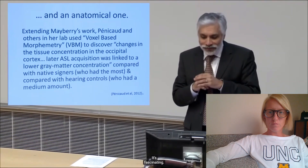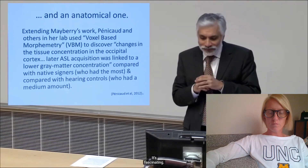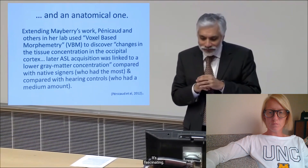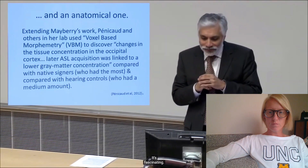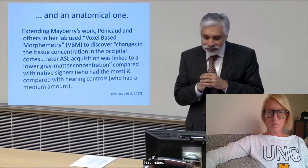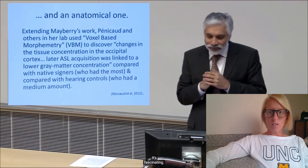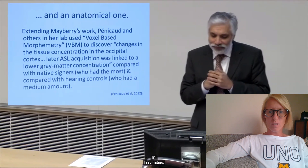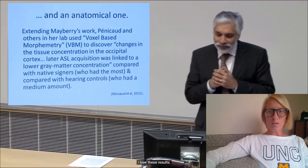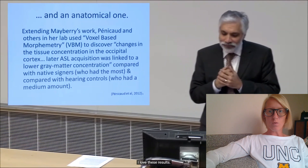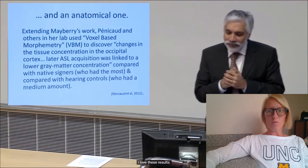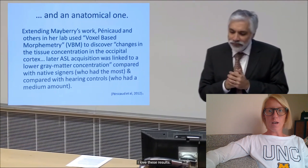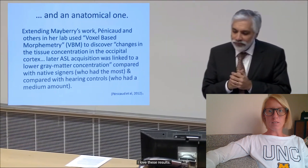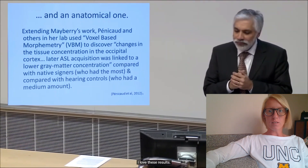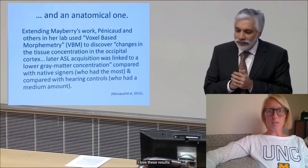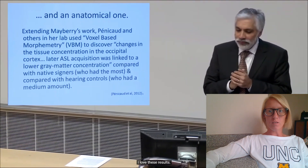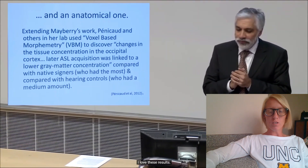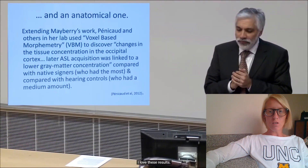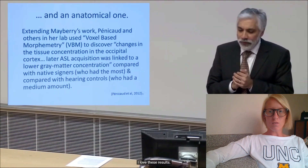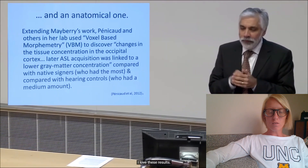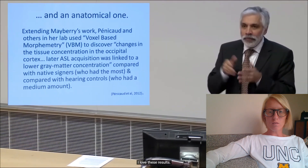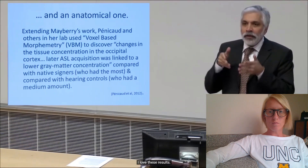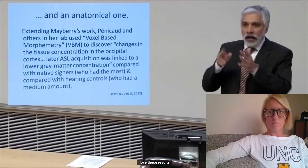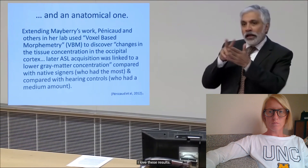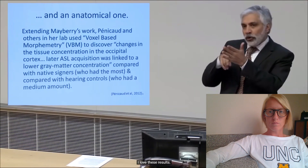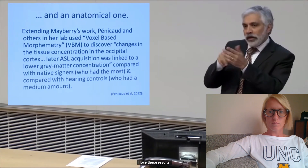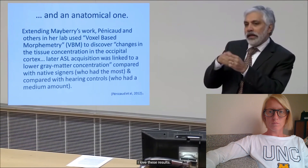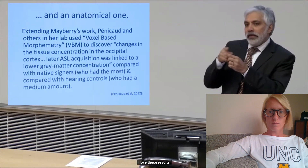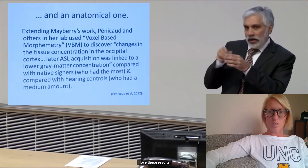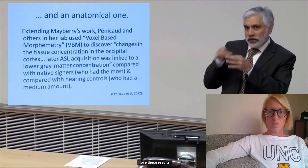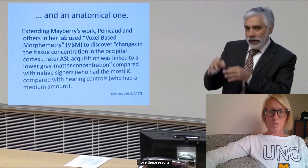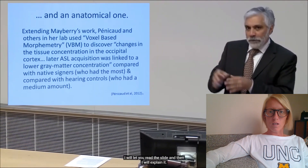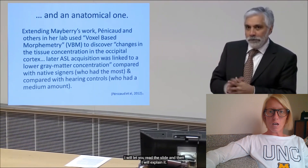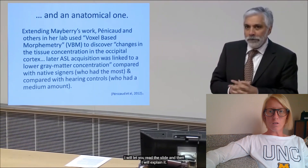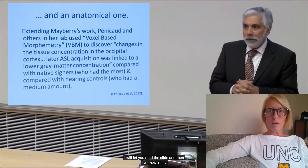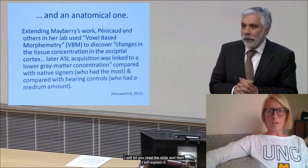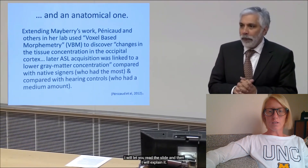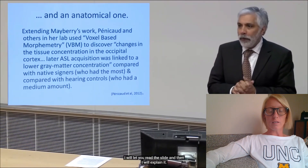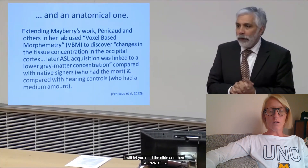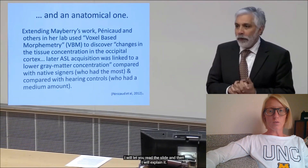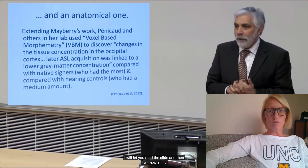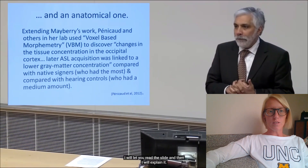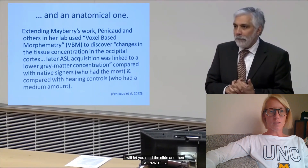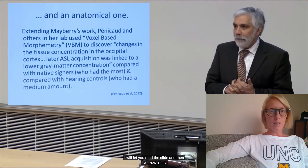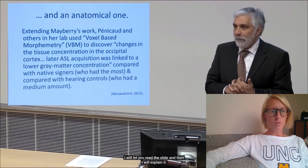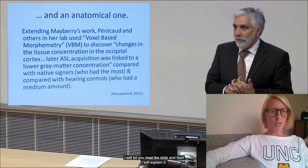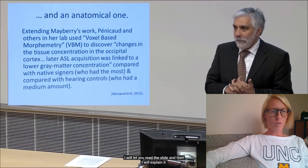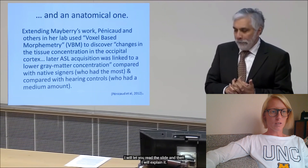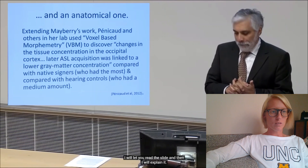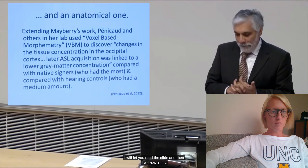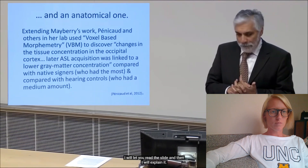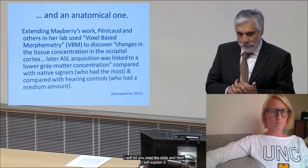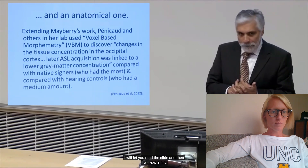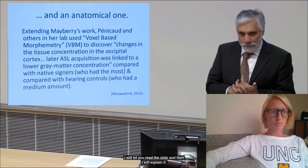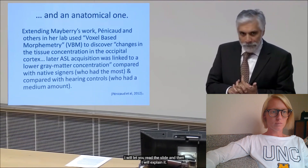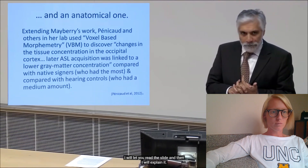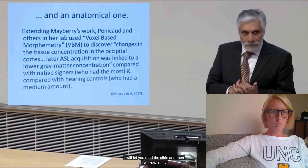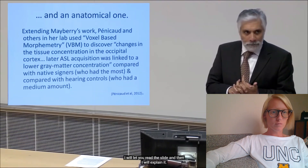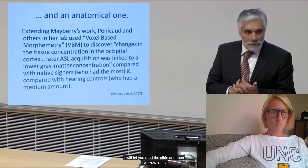It's fascinating. I love these results. I'll let you read the slide and then I'll explain it.